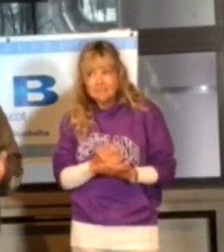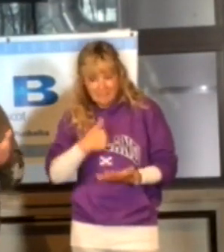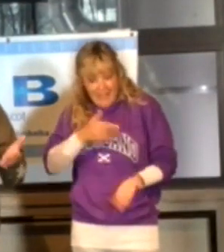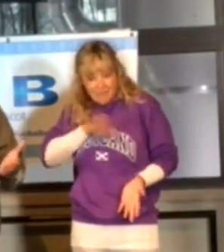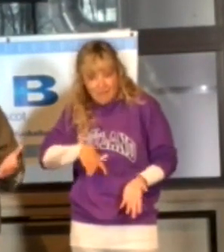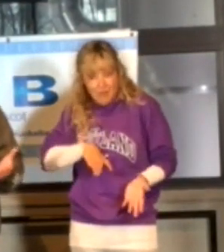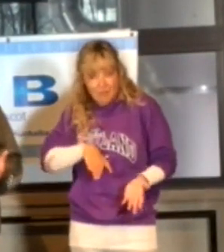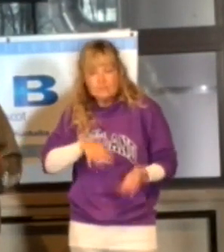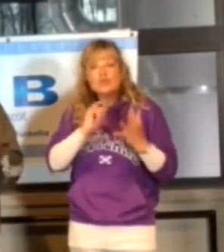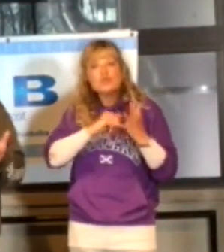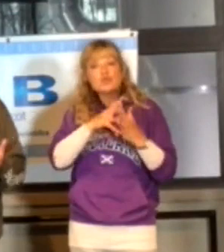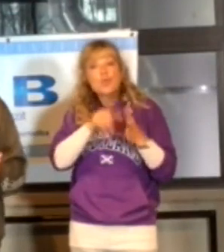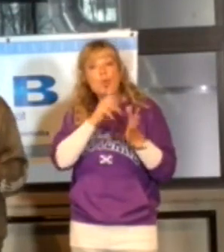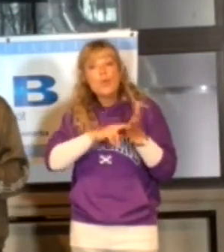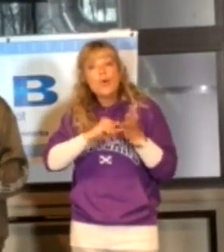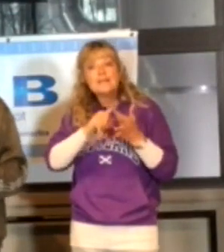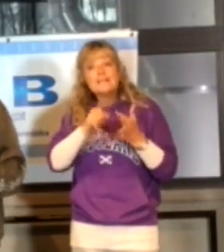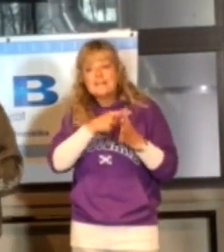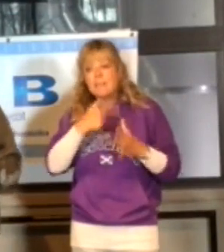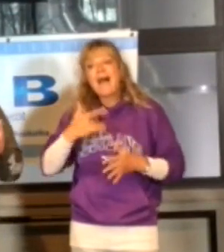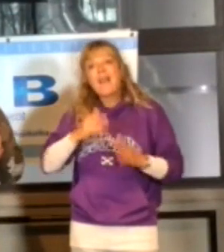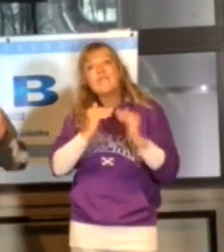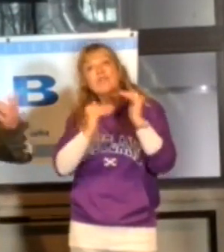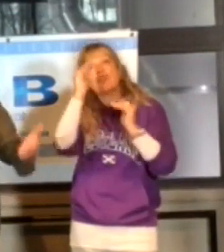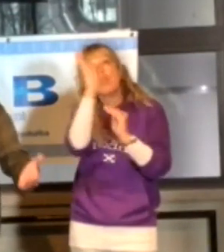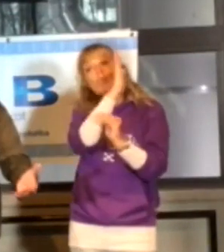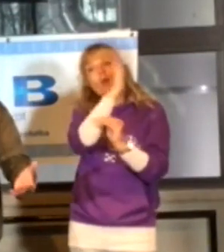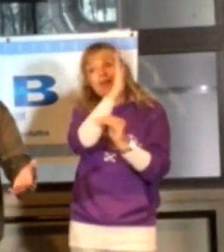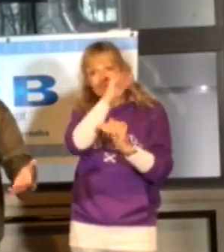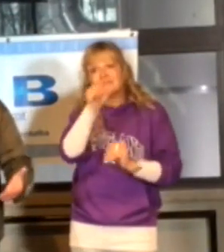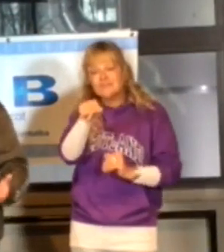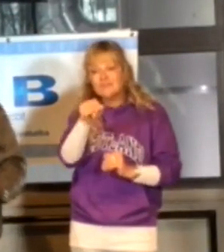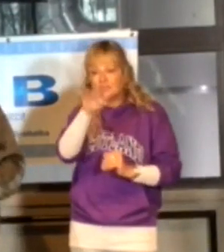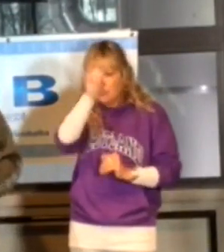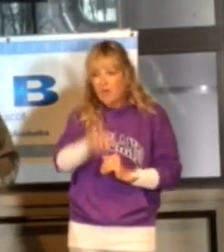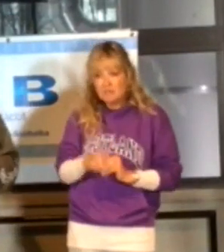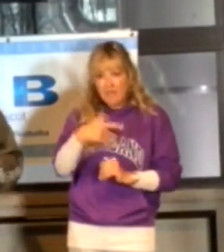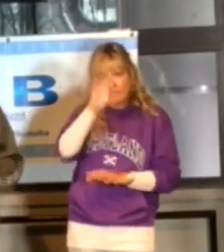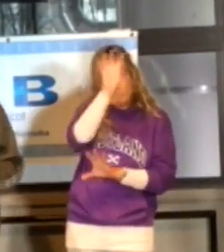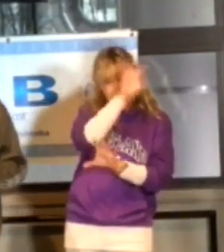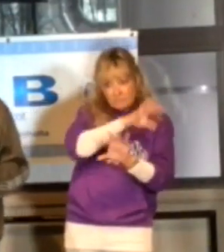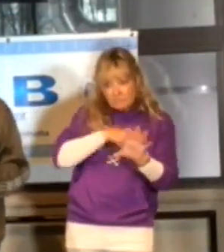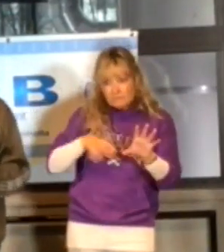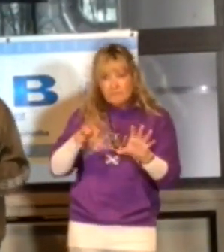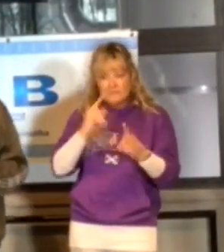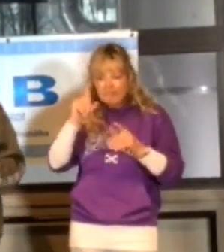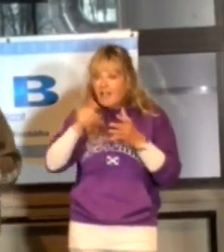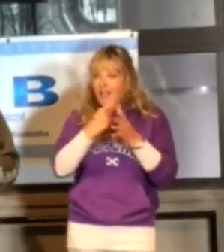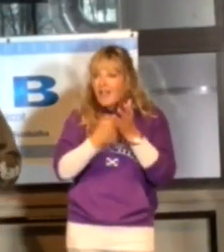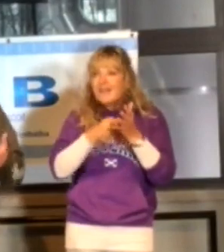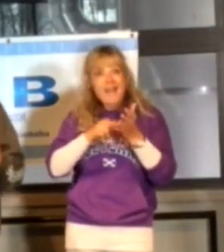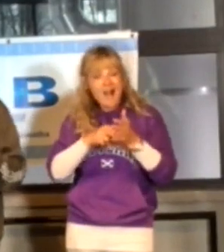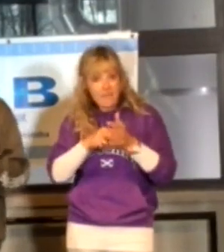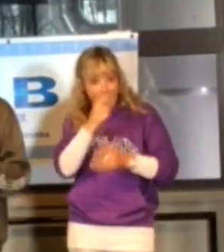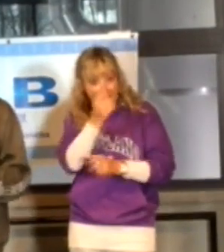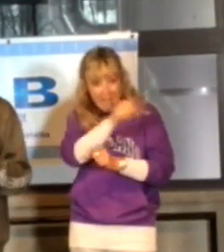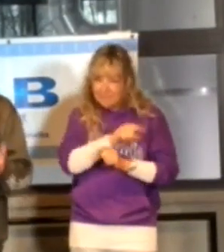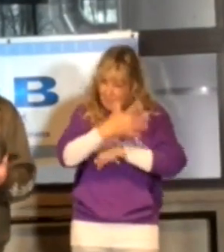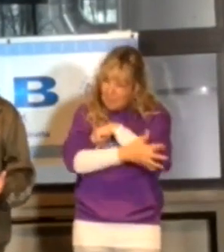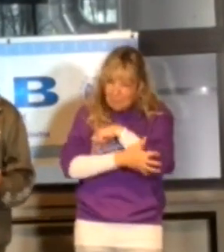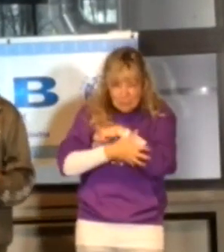from Swansea, but I live up in northwest Wales now, and there are areas of Swansea, areas of Carnarvon, where I live now, that are amongst the poorest